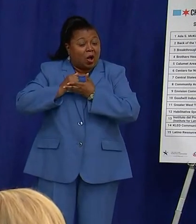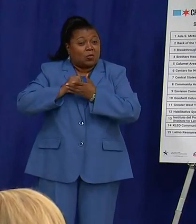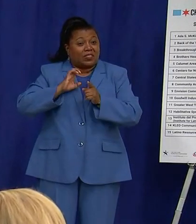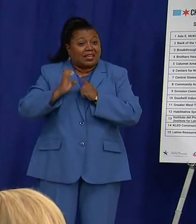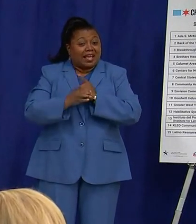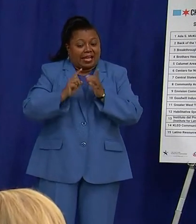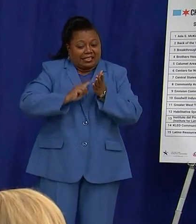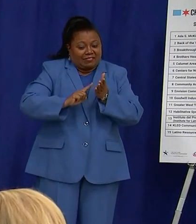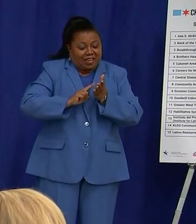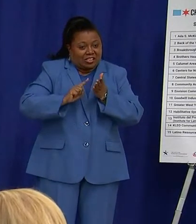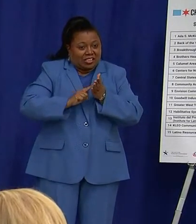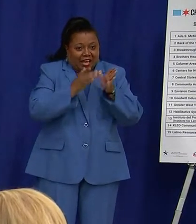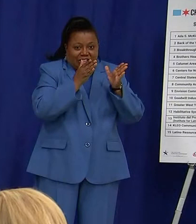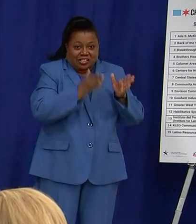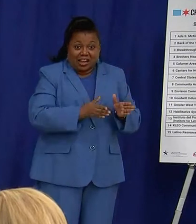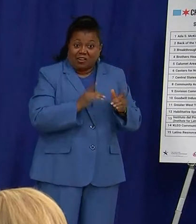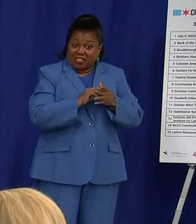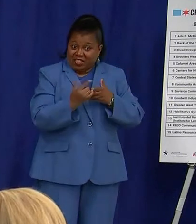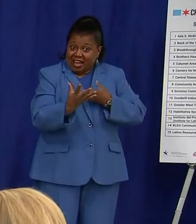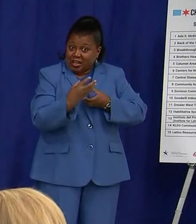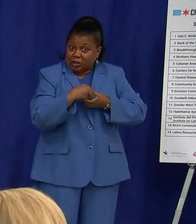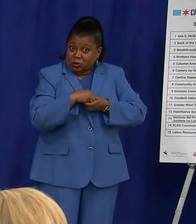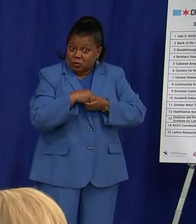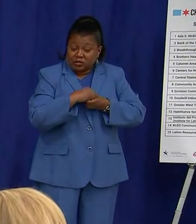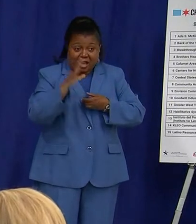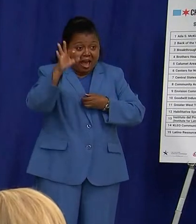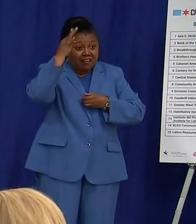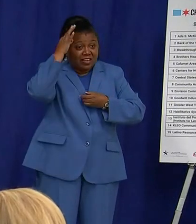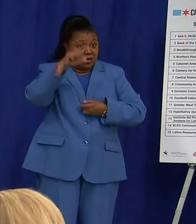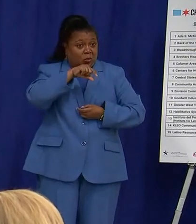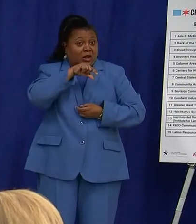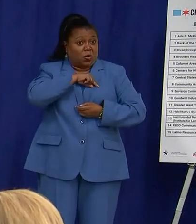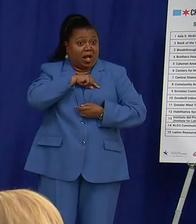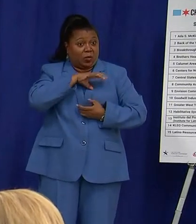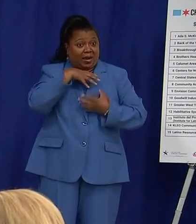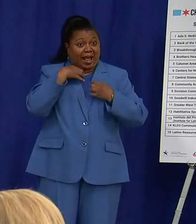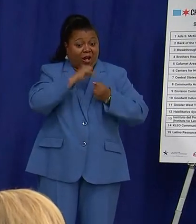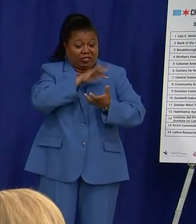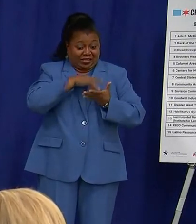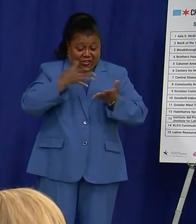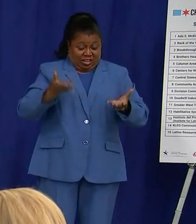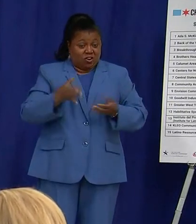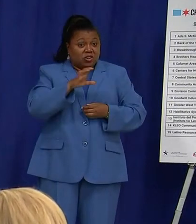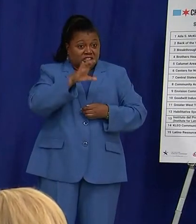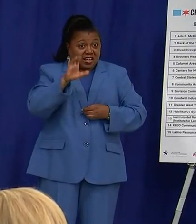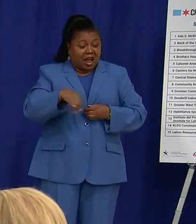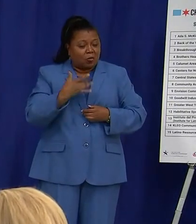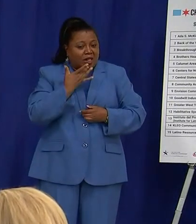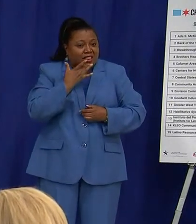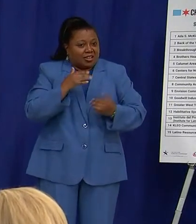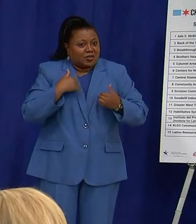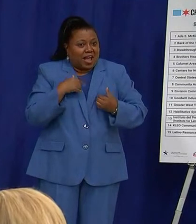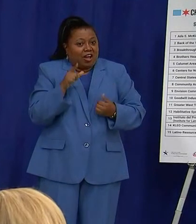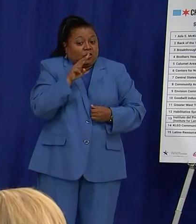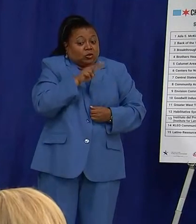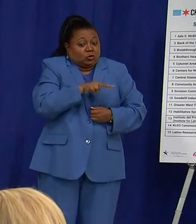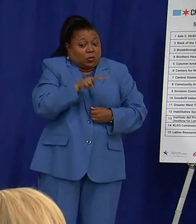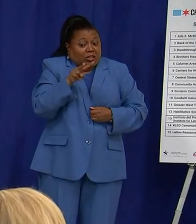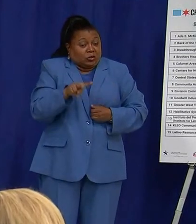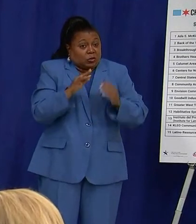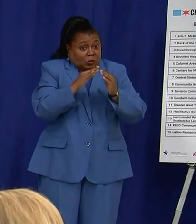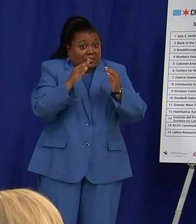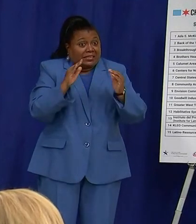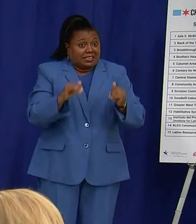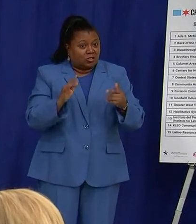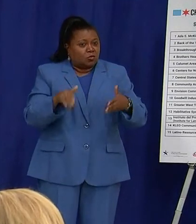case investigation side. So that includes our federally qualified health centers here in Chicago. We're lucky to have 22